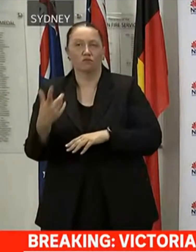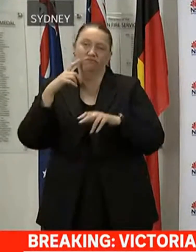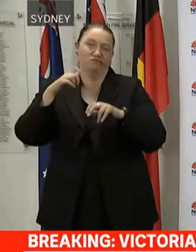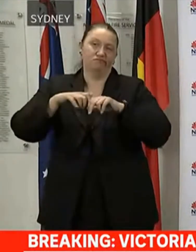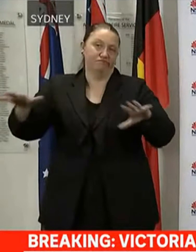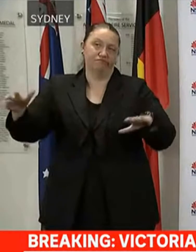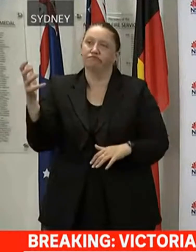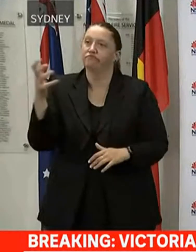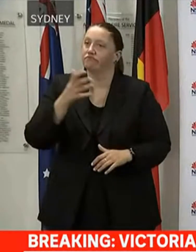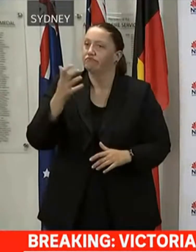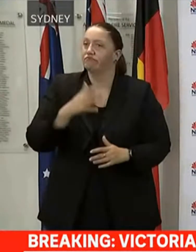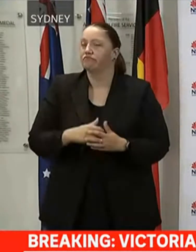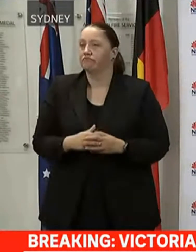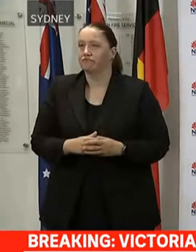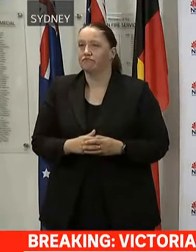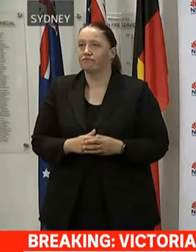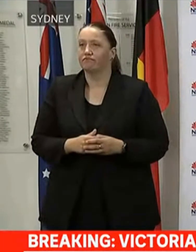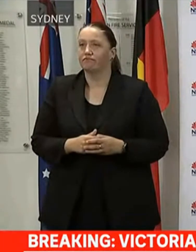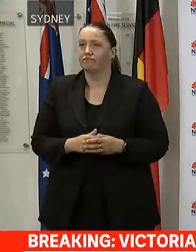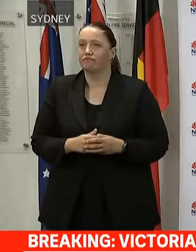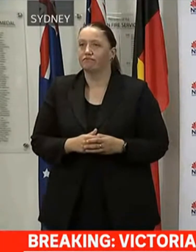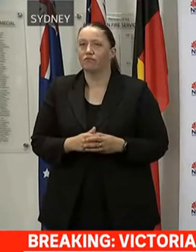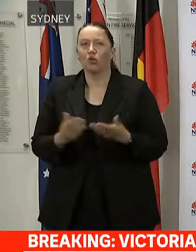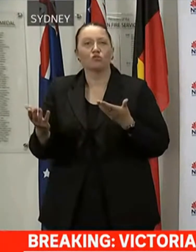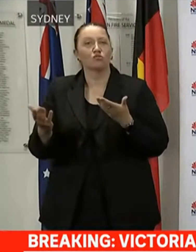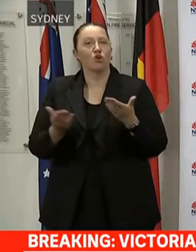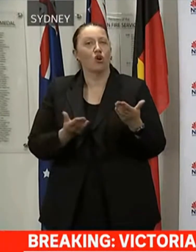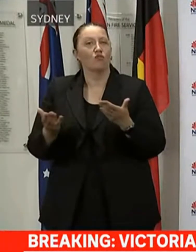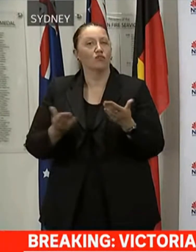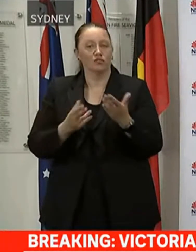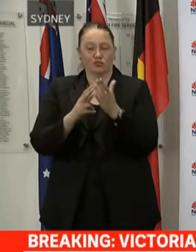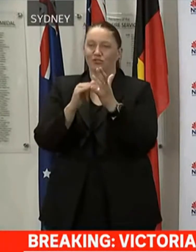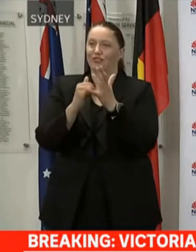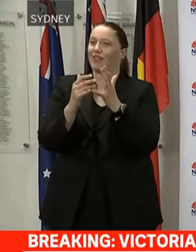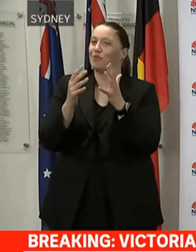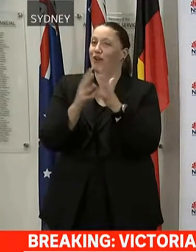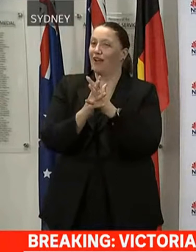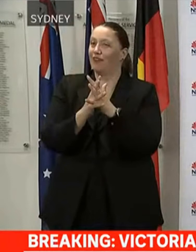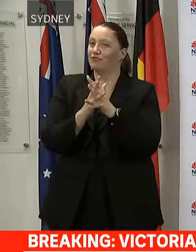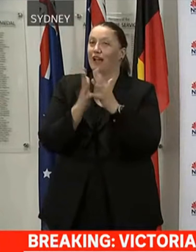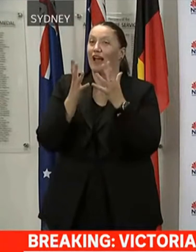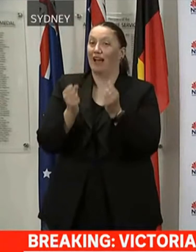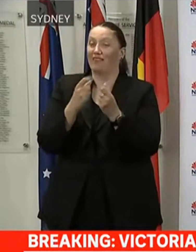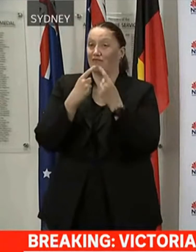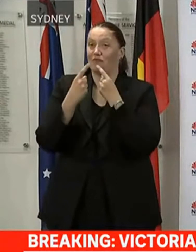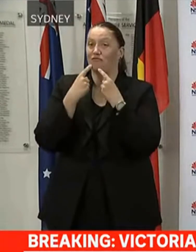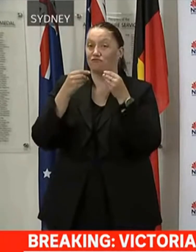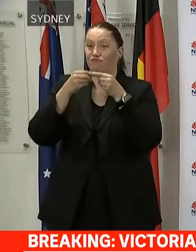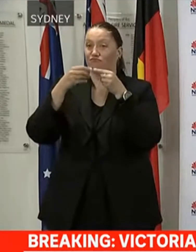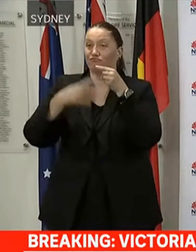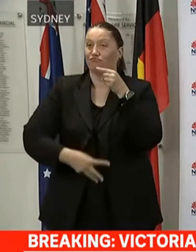South Wales has shown us that there has been an increase in the number of businesses complying. There's been an